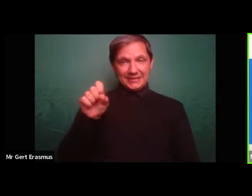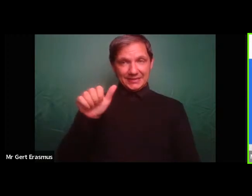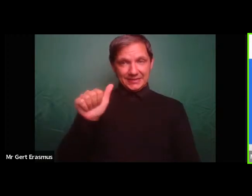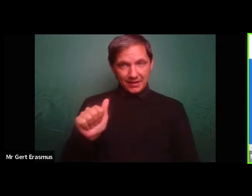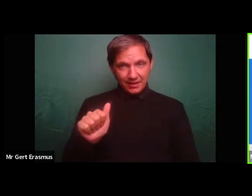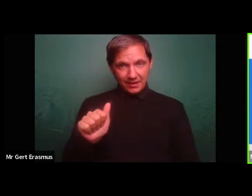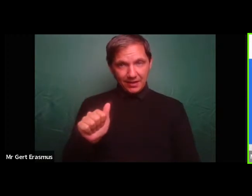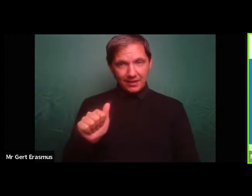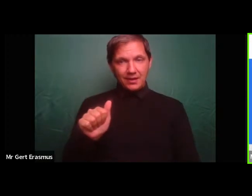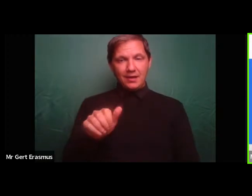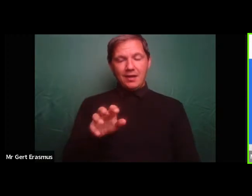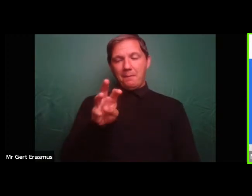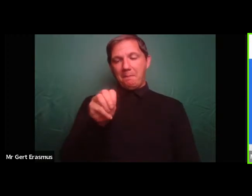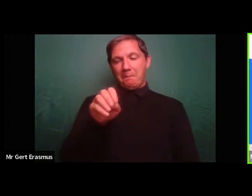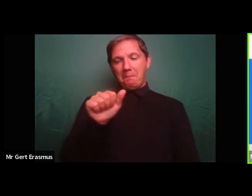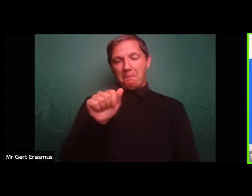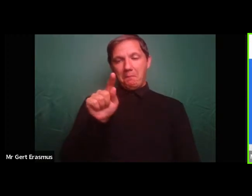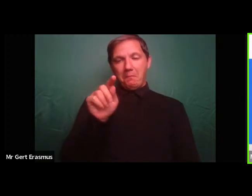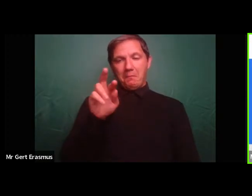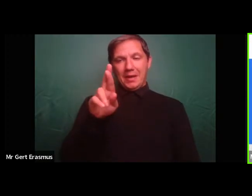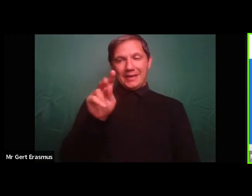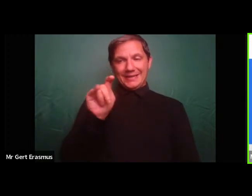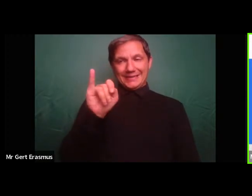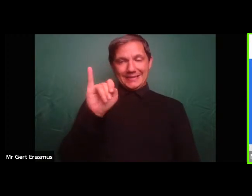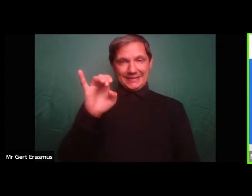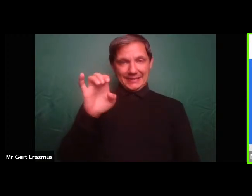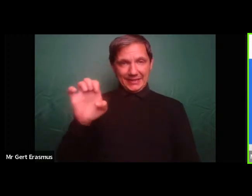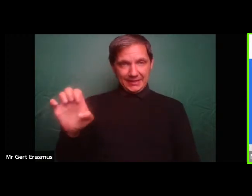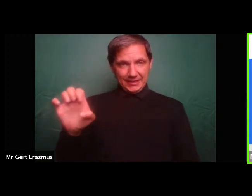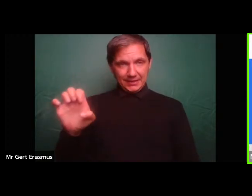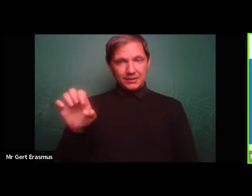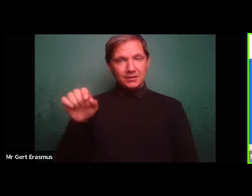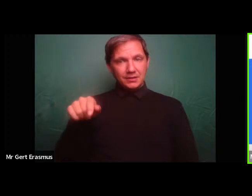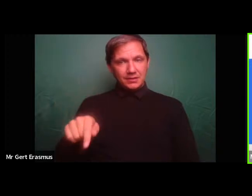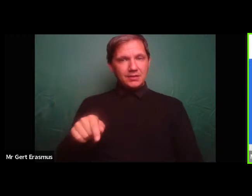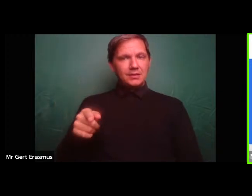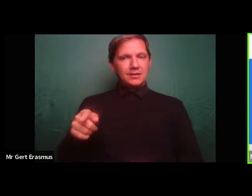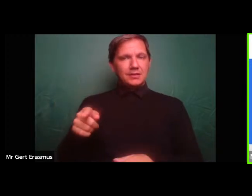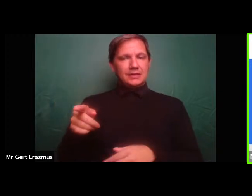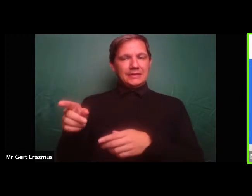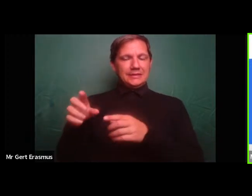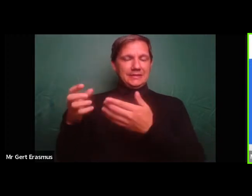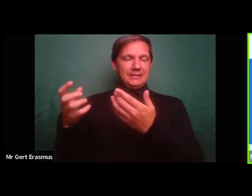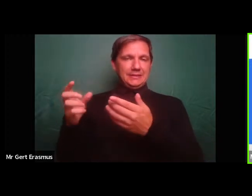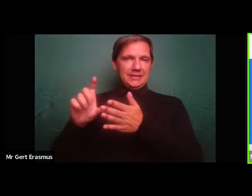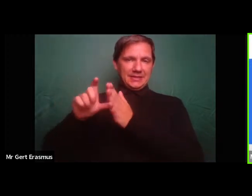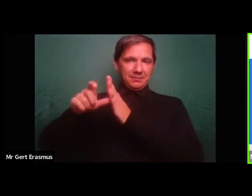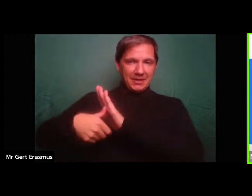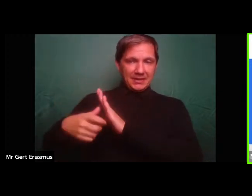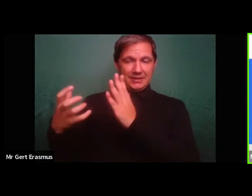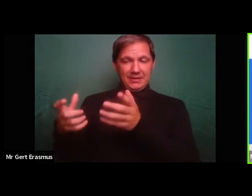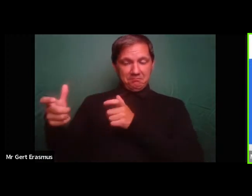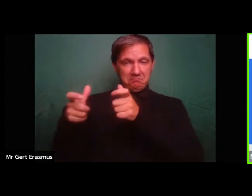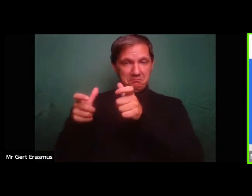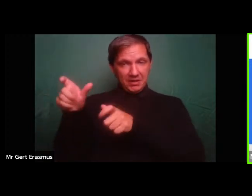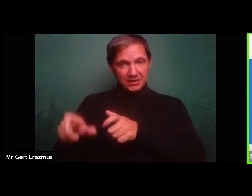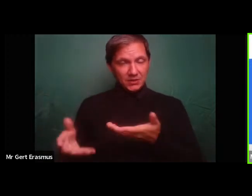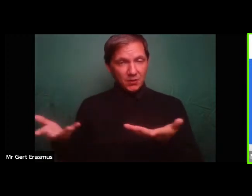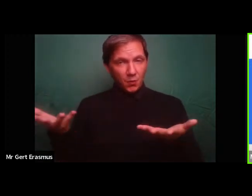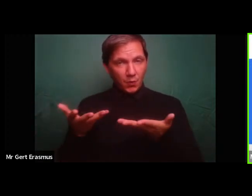Mrs. Marti Merenda, who is the disability manager at the University of the Free